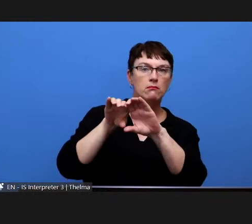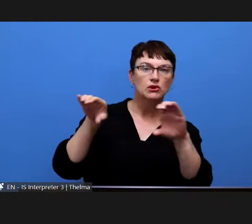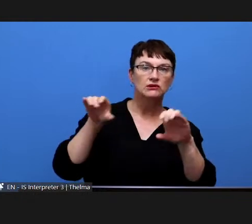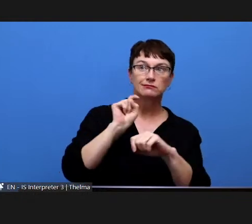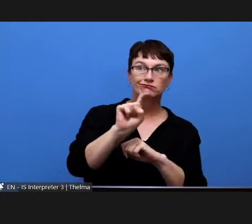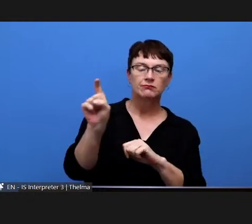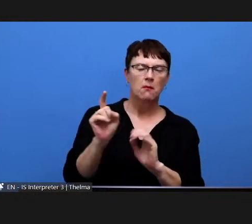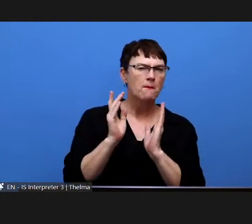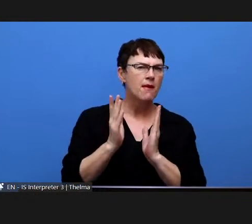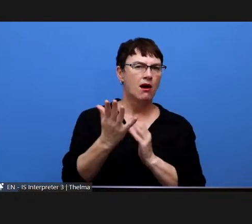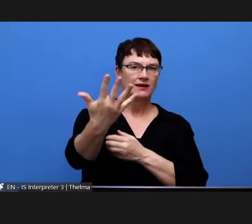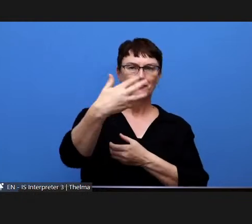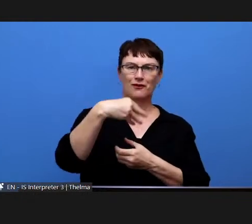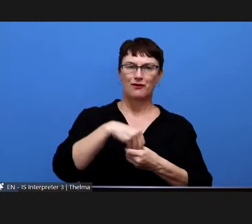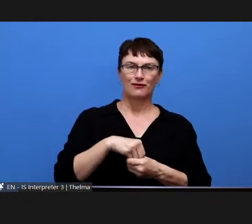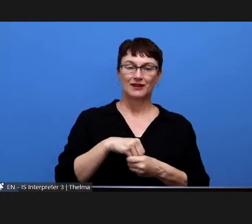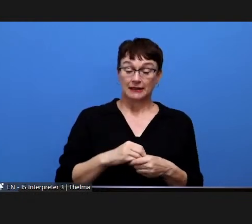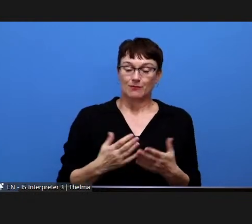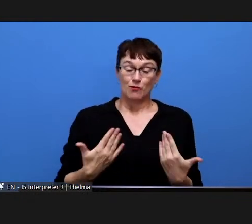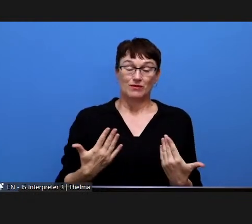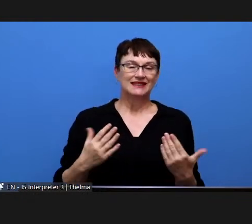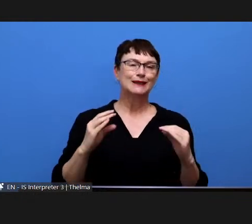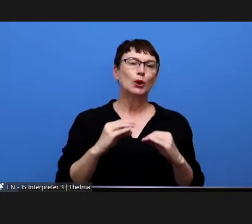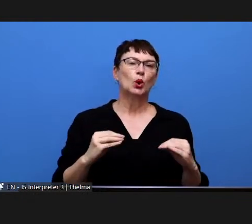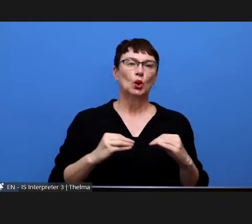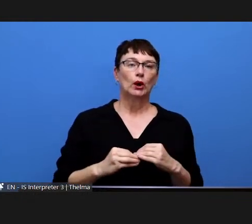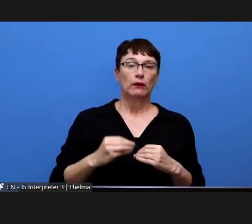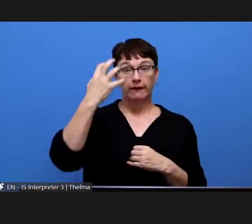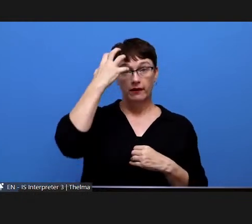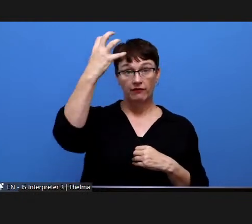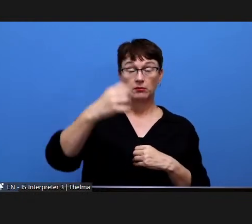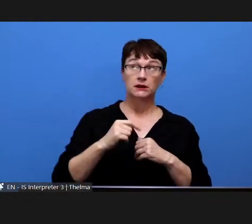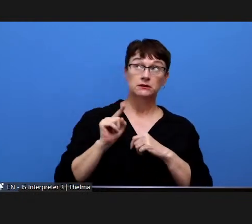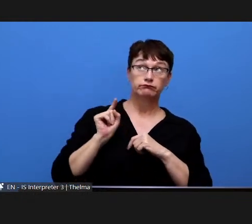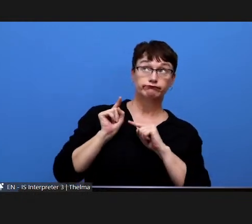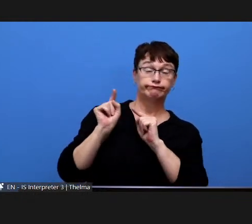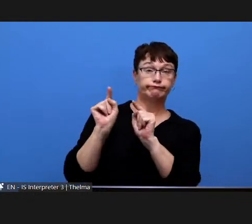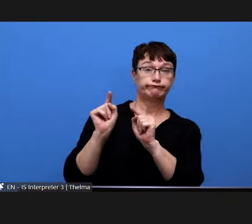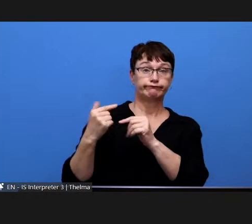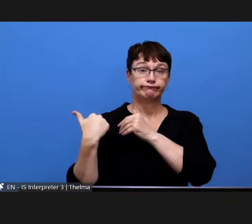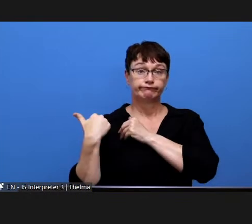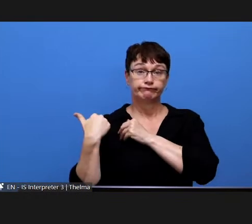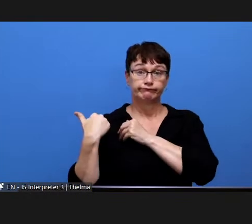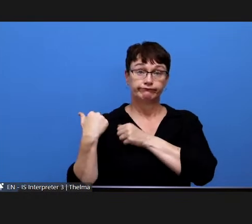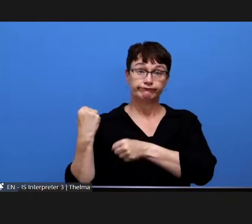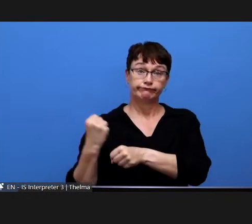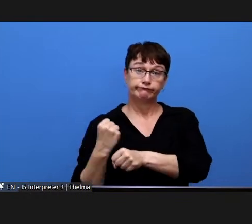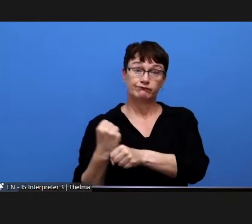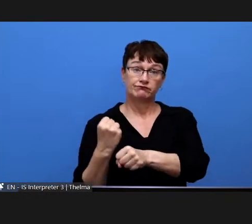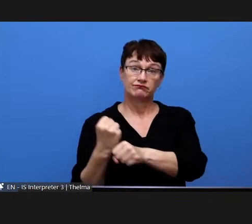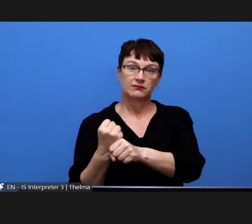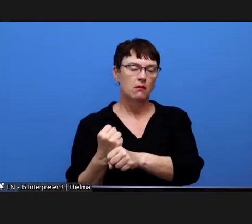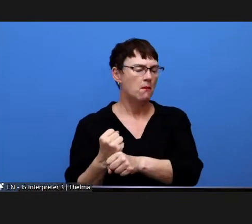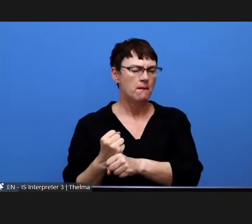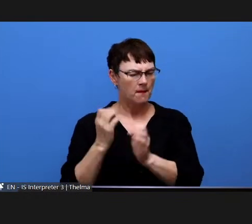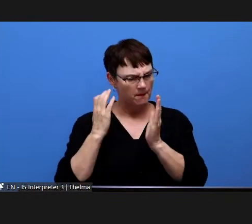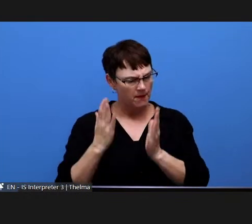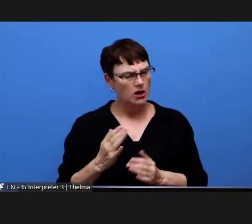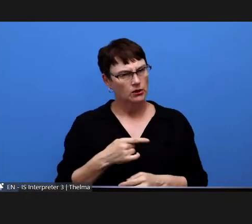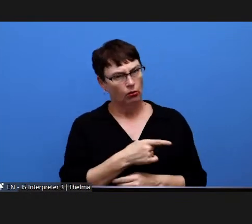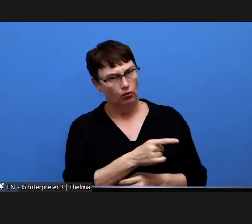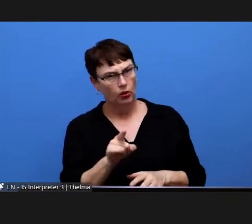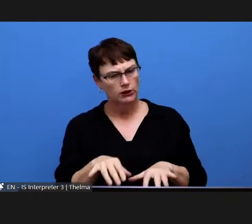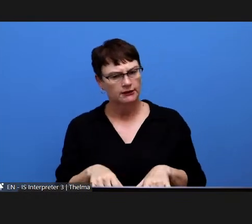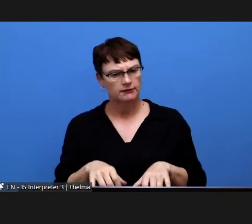that are already undertaking action at the local level are able to actually report on that based on